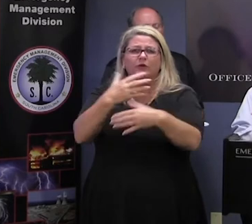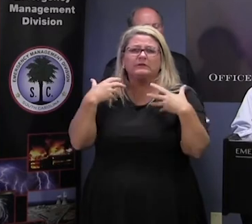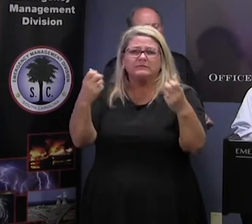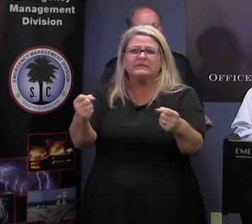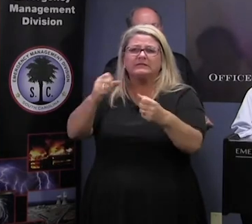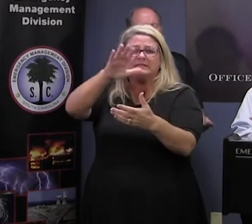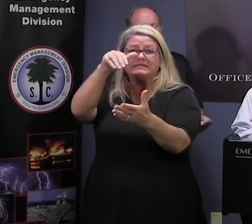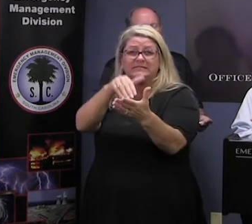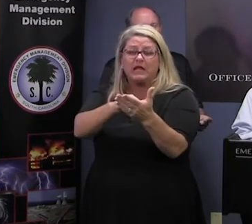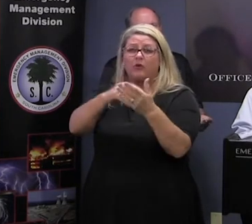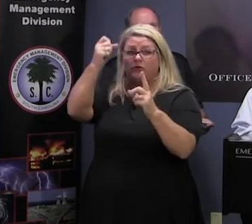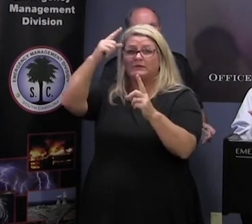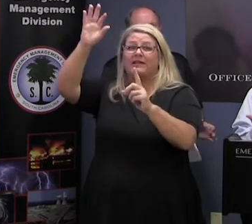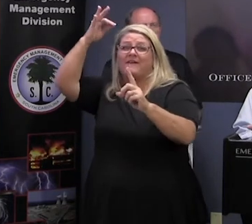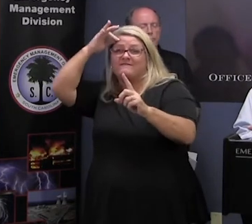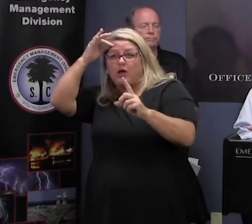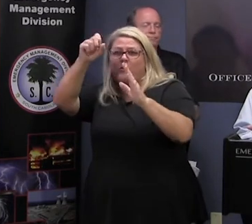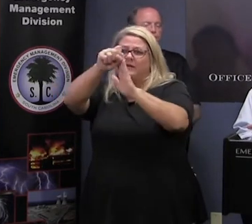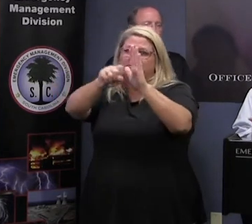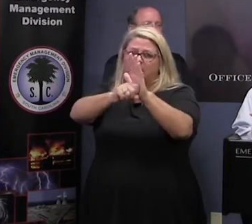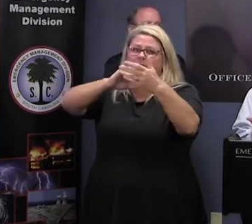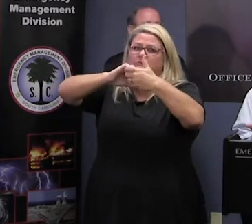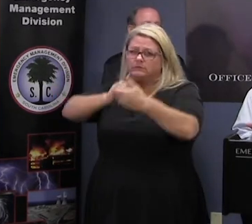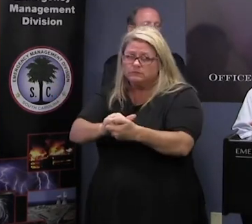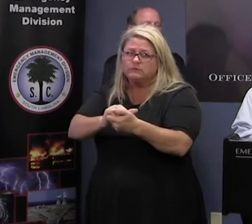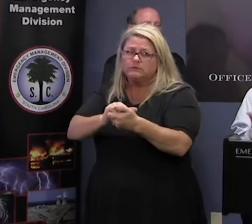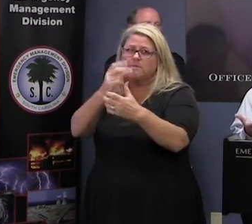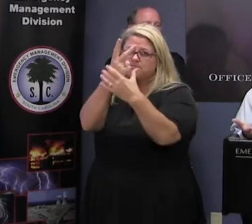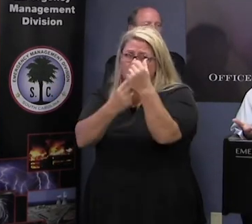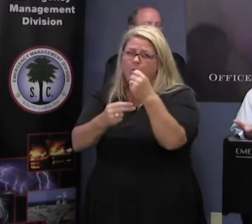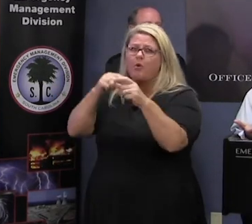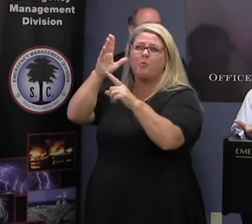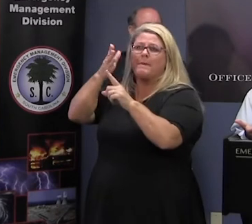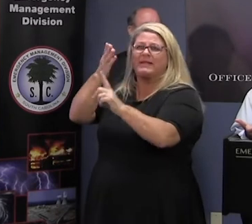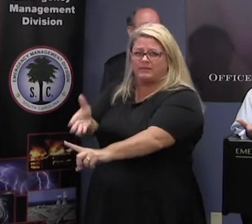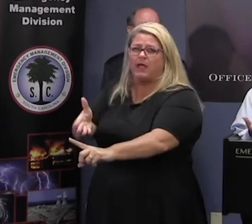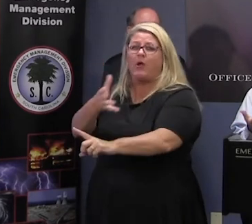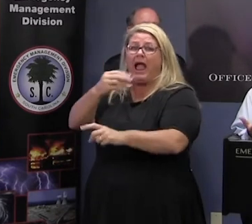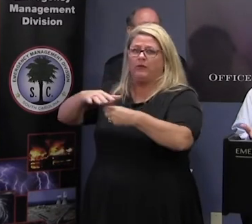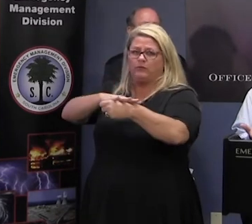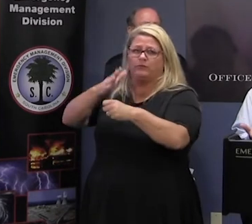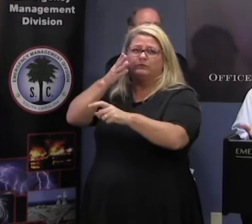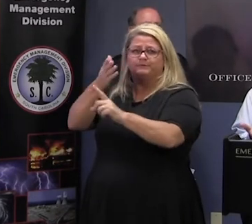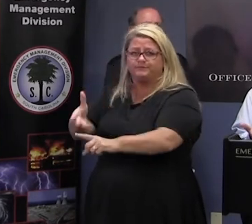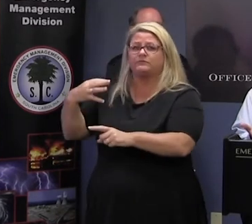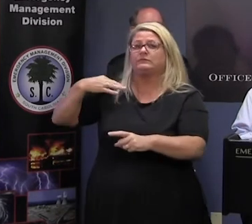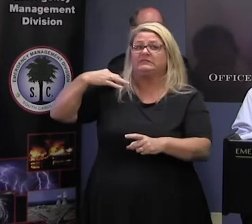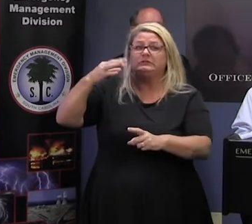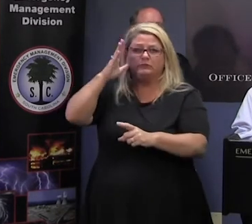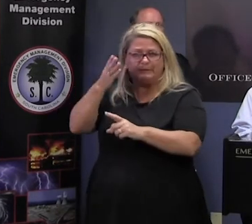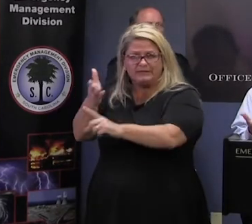federal, joint effort. There will be other agencies there, both federal and state, as well as locals many times, voluntary